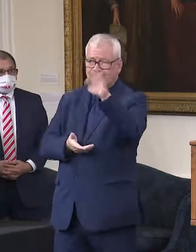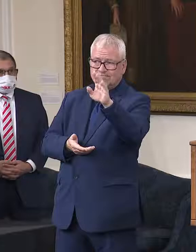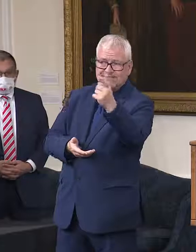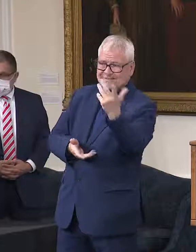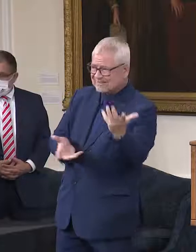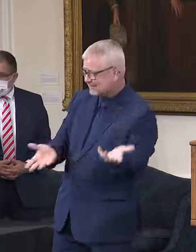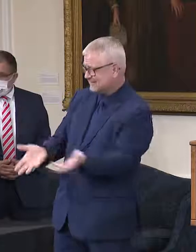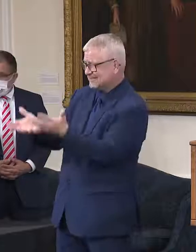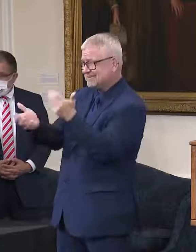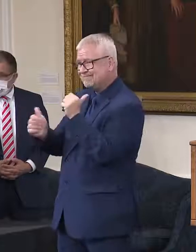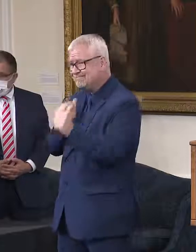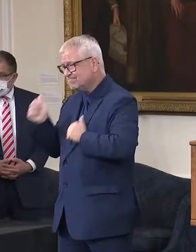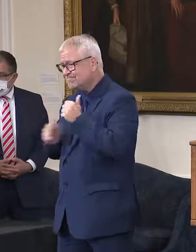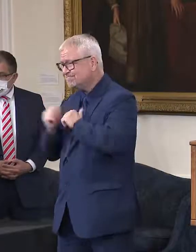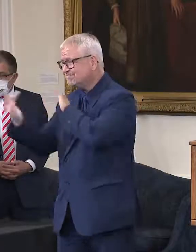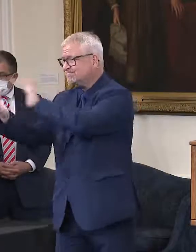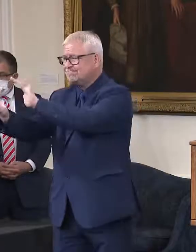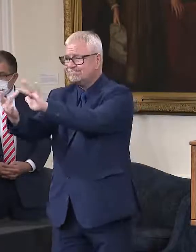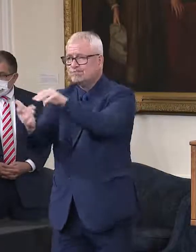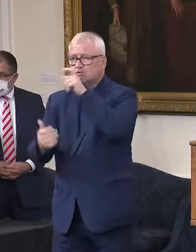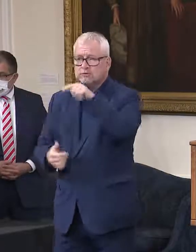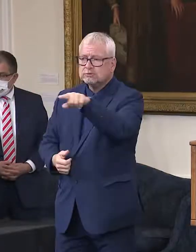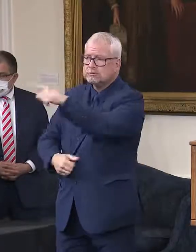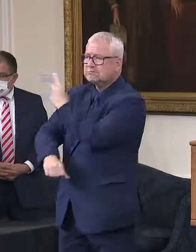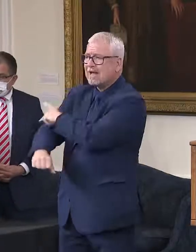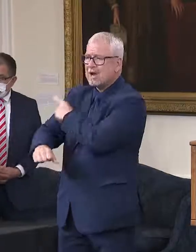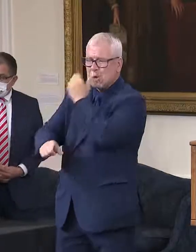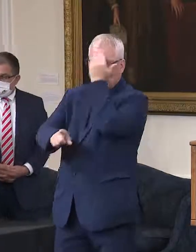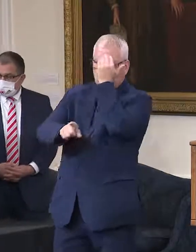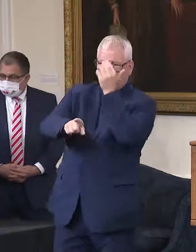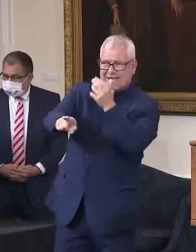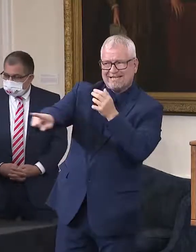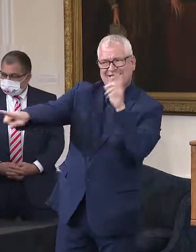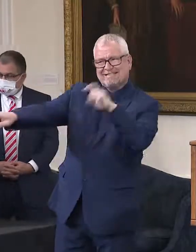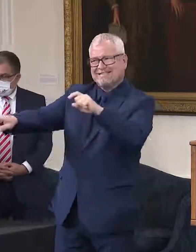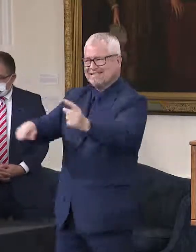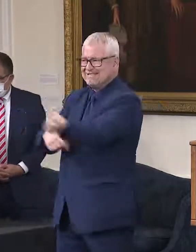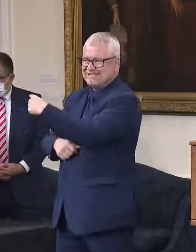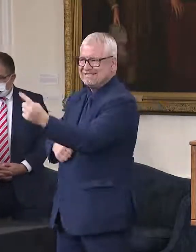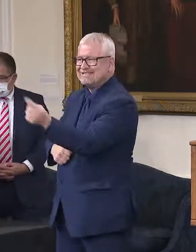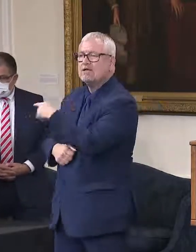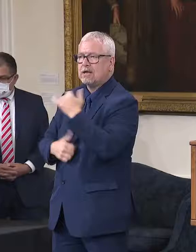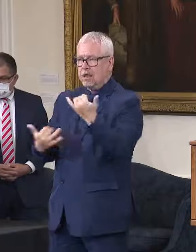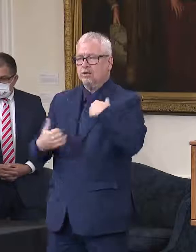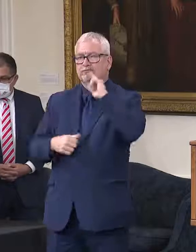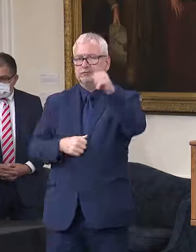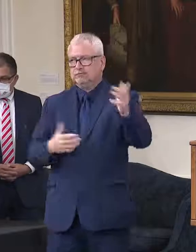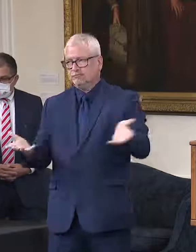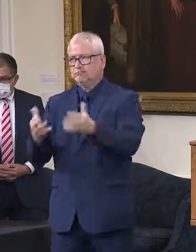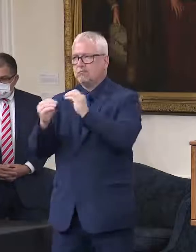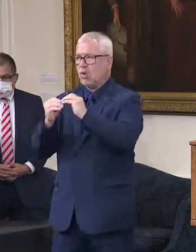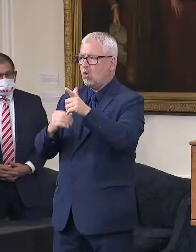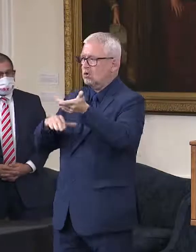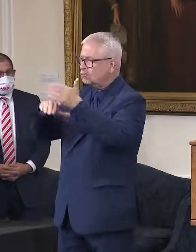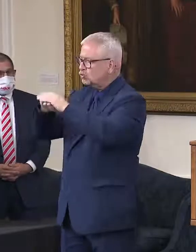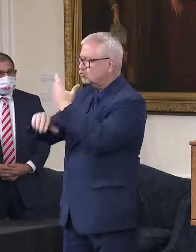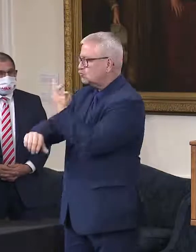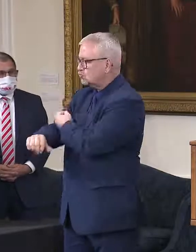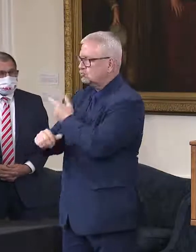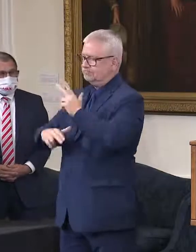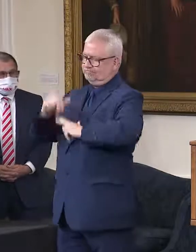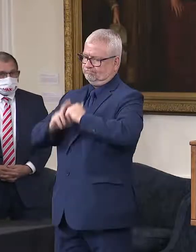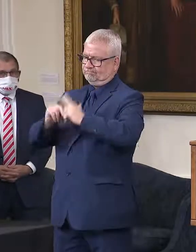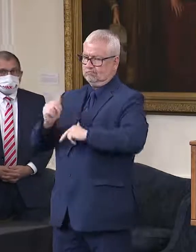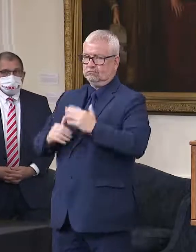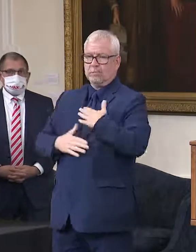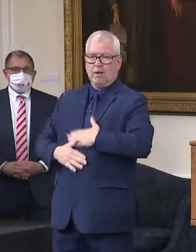vulnerable patients, urging them to get that additional dose of protection. We also have a